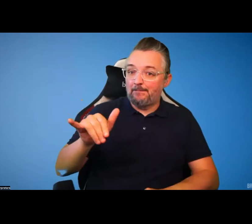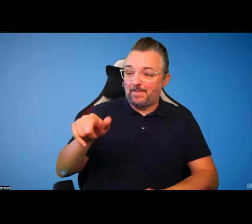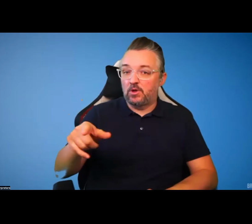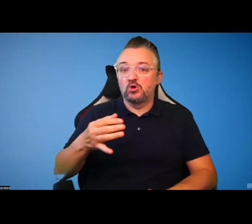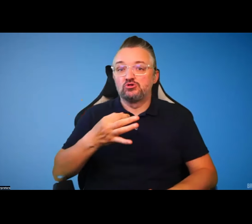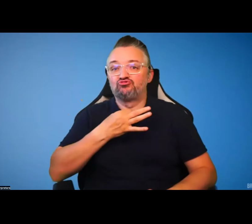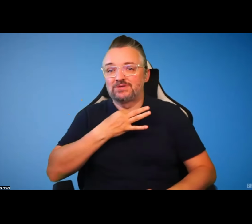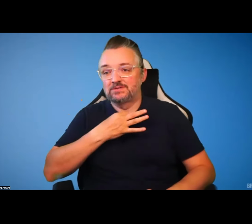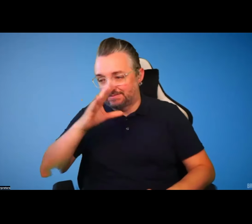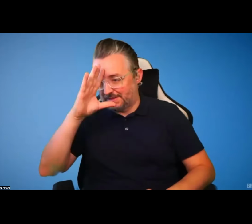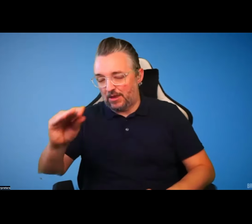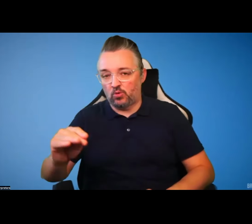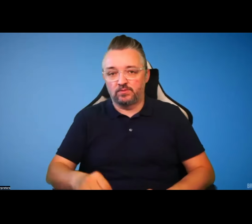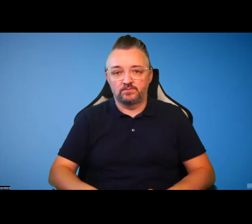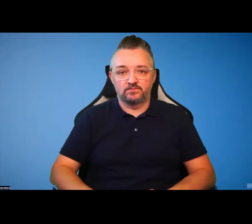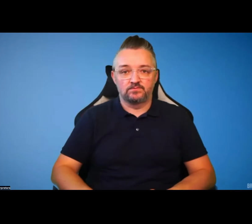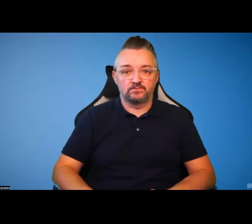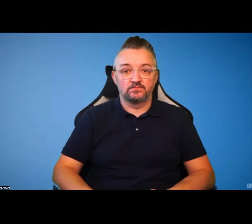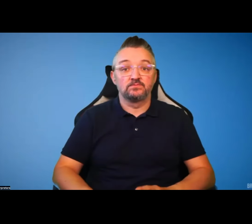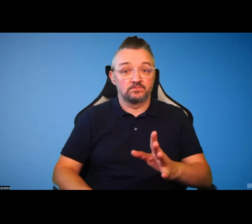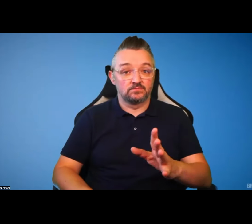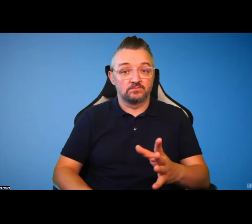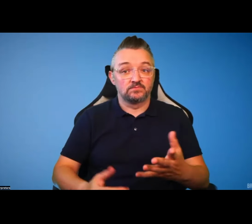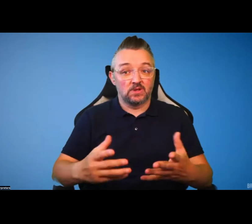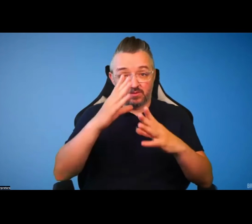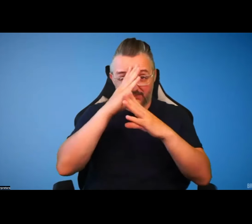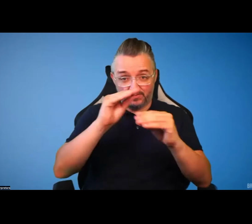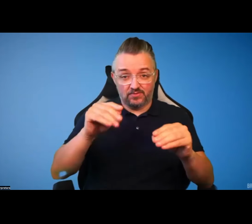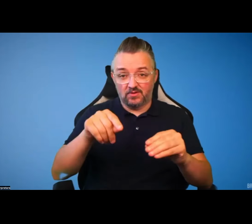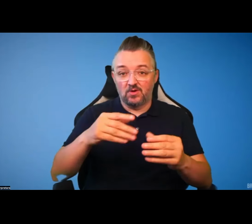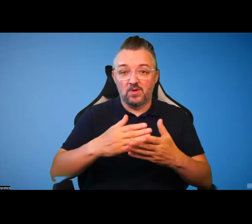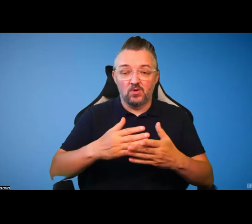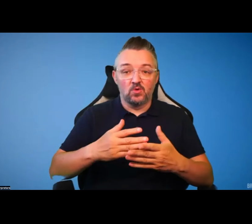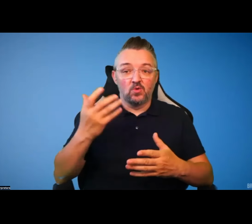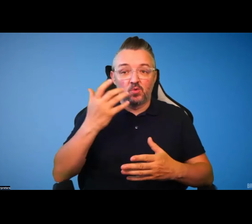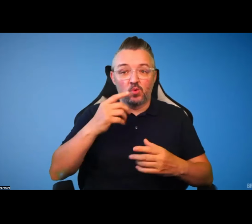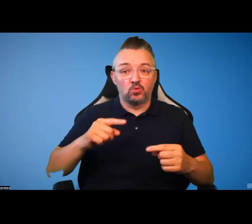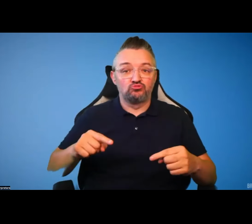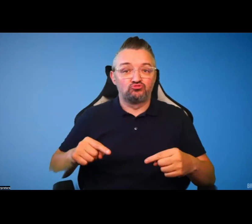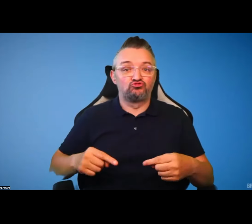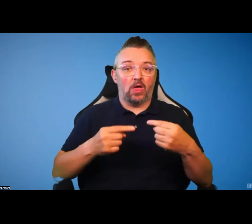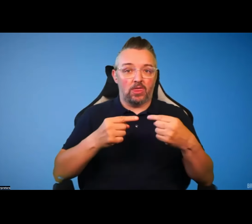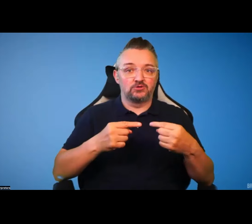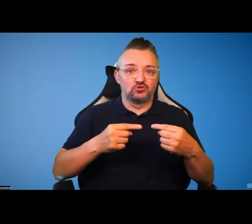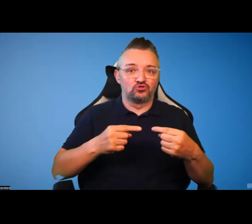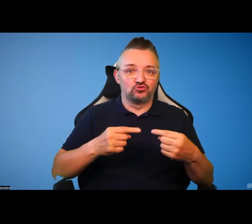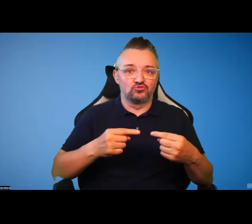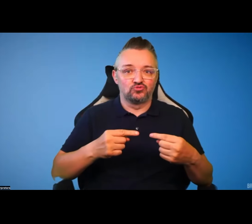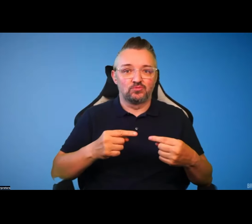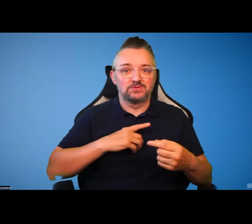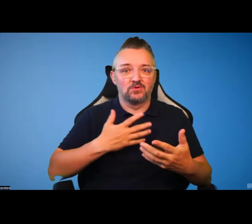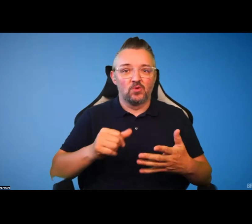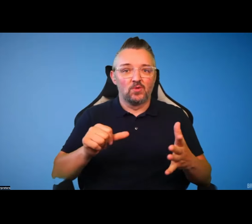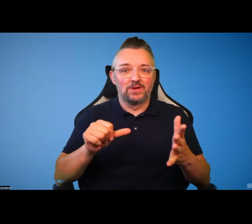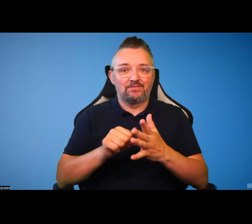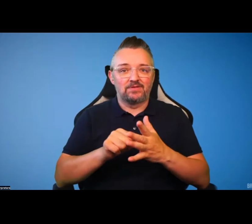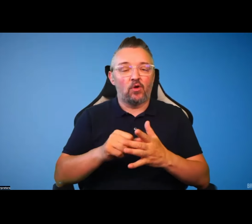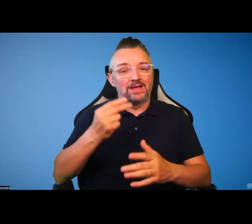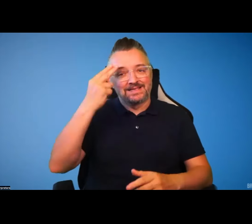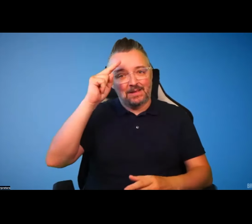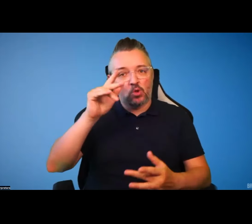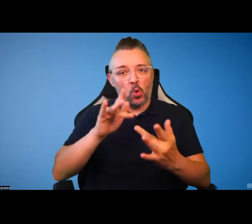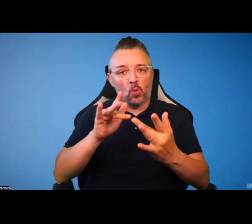let them know. I should note at this point, this has been really challenging with monkeypox, and we're having difficulty getting named contacts